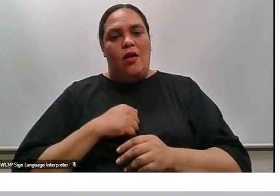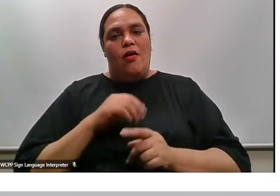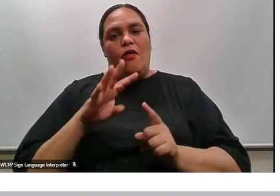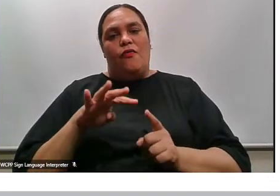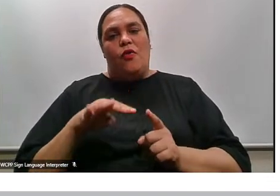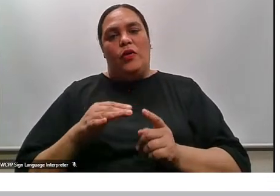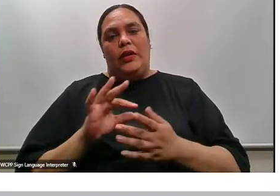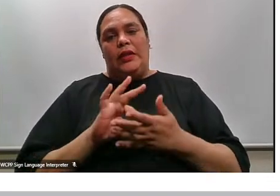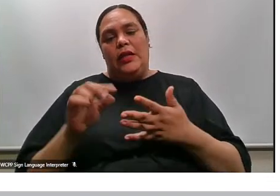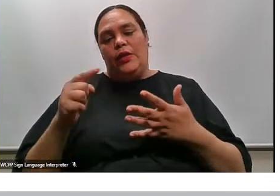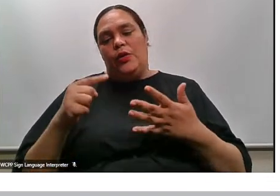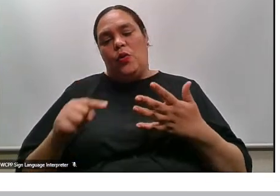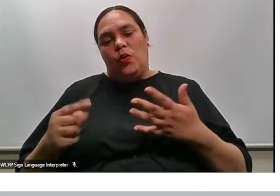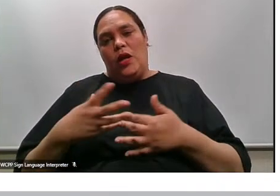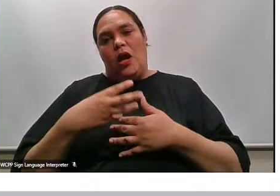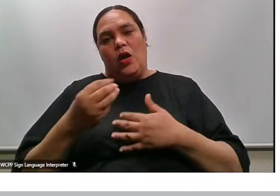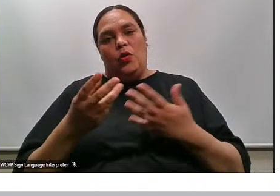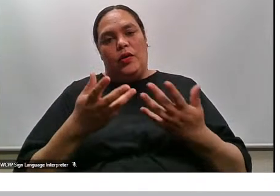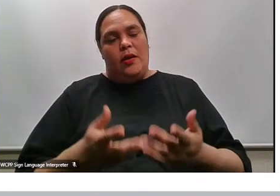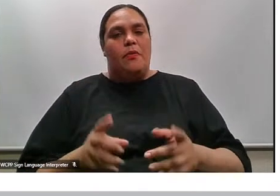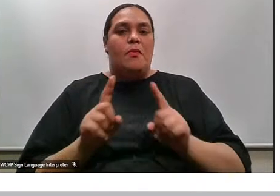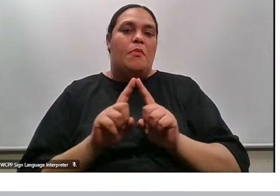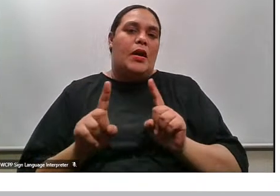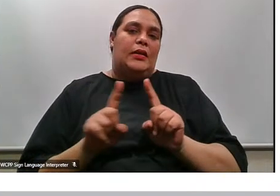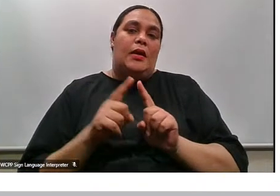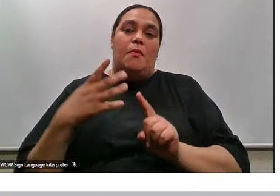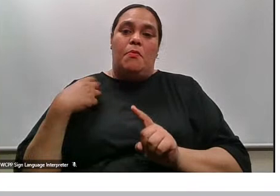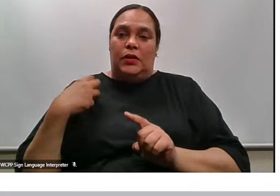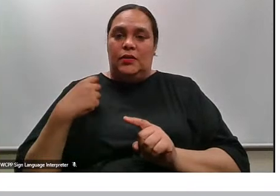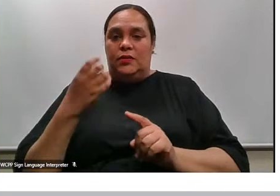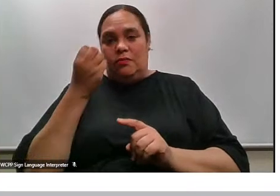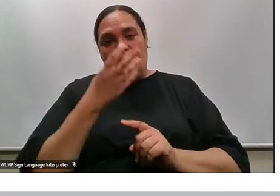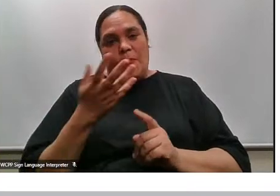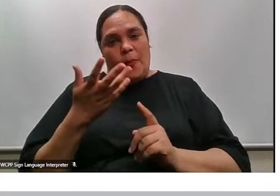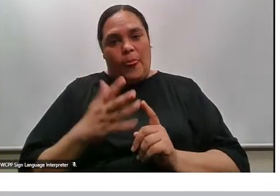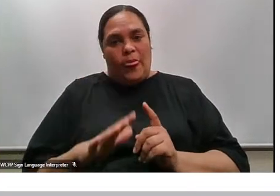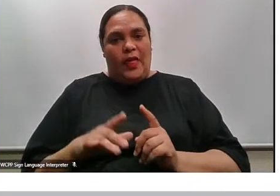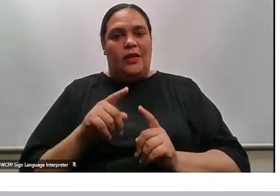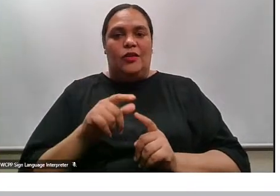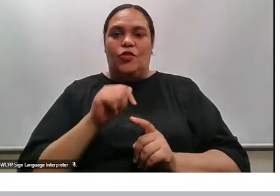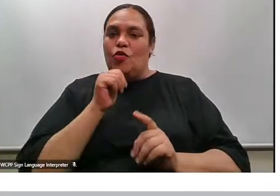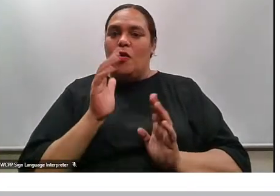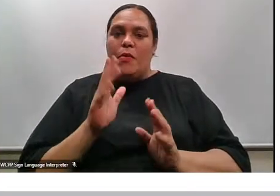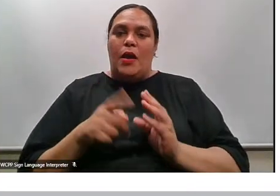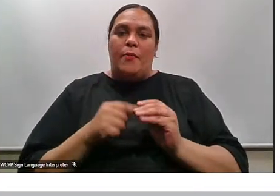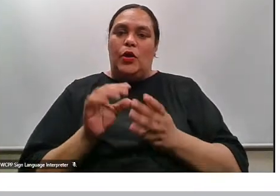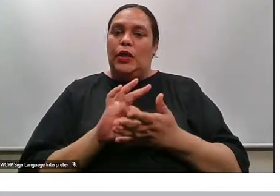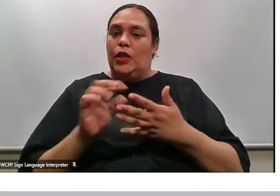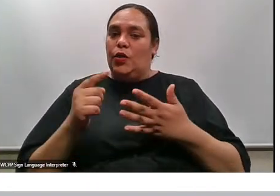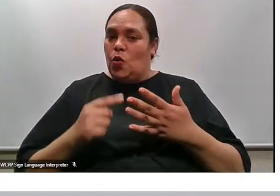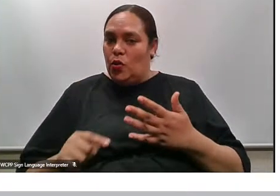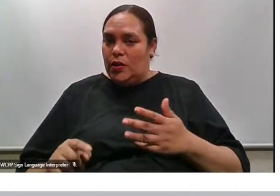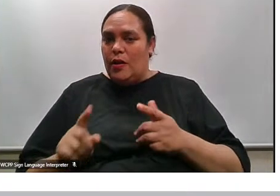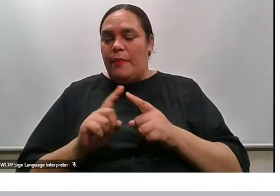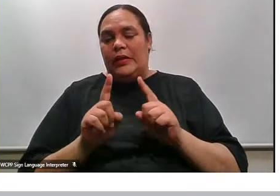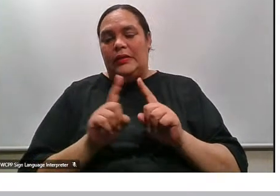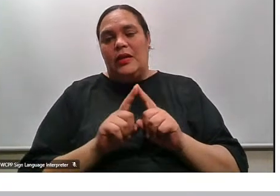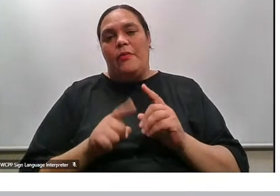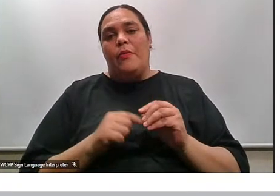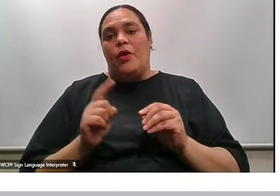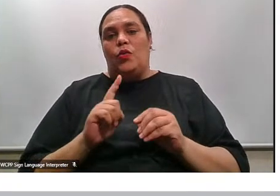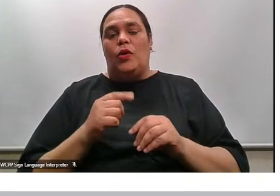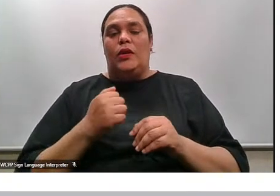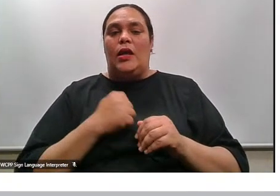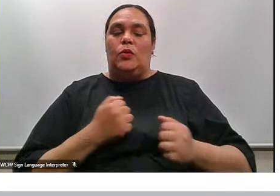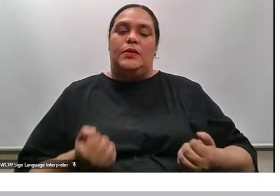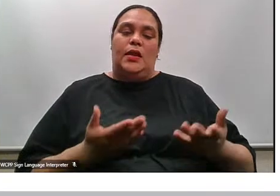consecutive clean audit outcome. But as Minister has indicated, it's not just about a clean audit, but also the